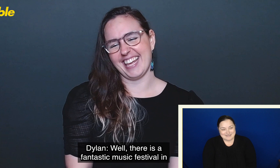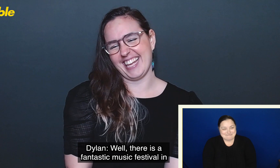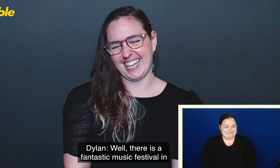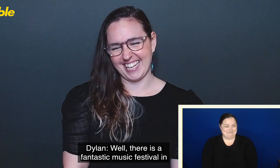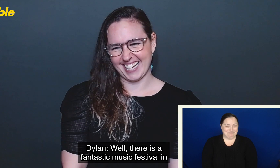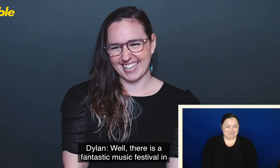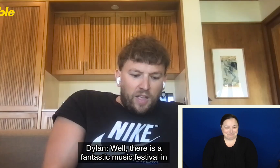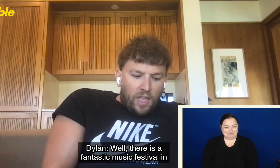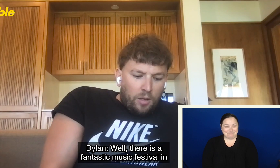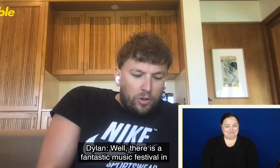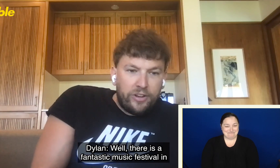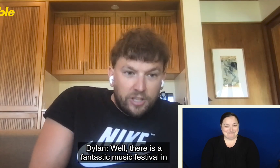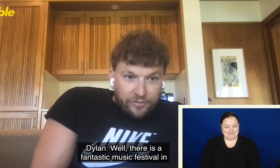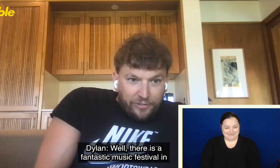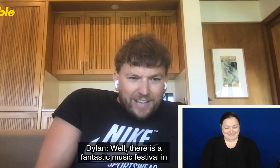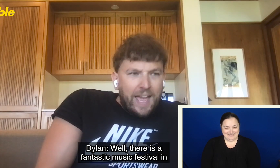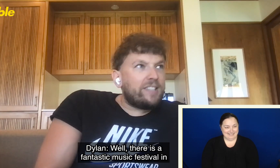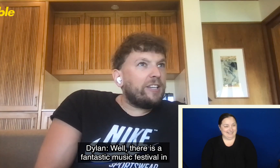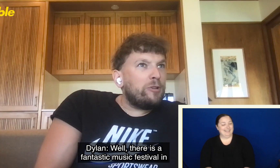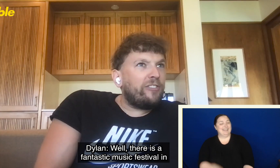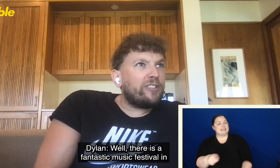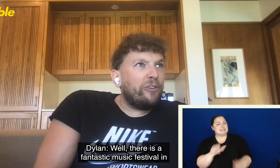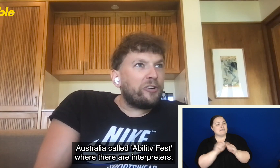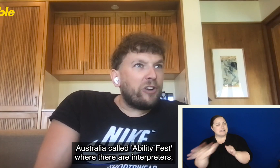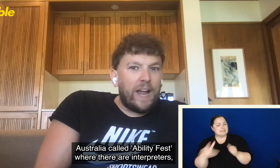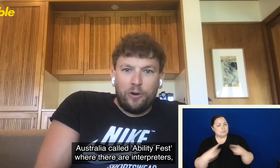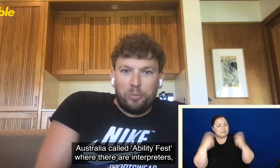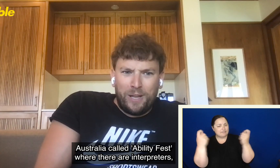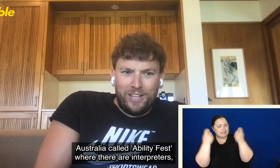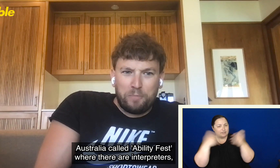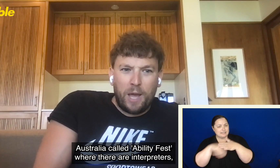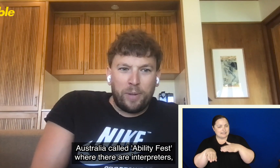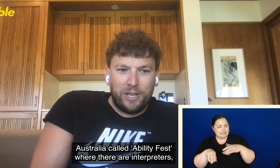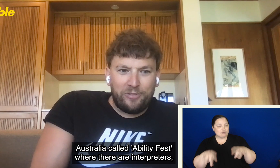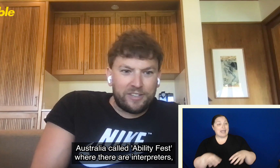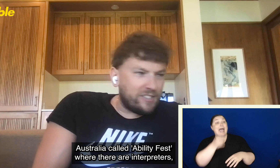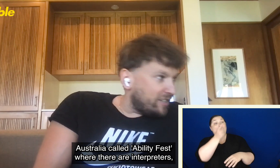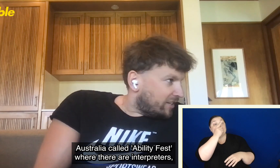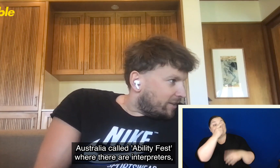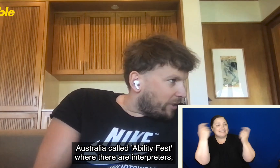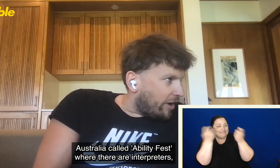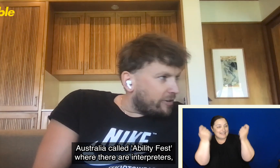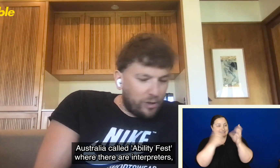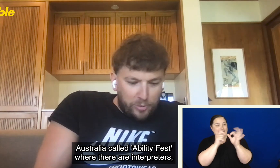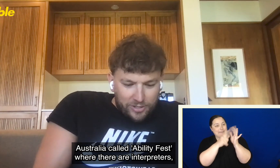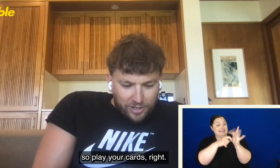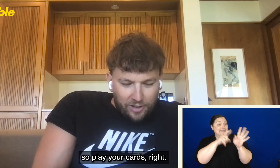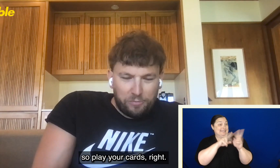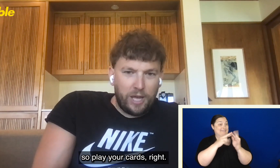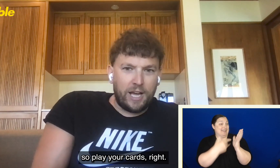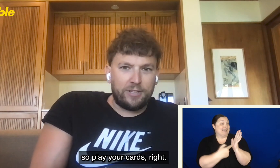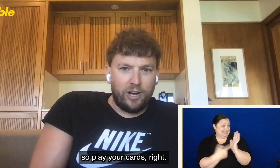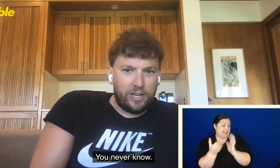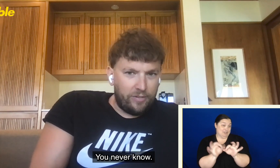maybe. Well, there is a fantastic music festival in Australia called Ability Fest, where there are interpreters. So